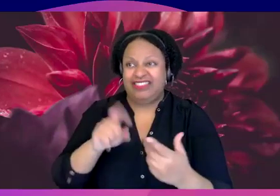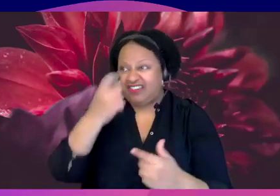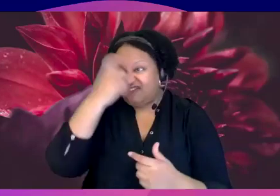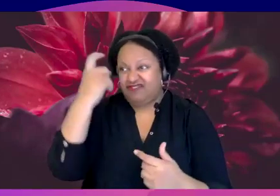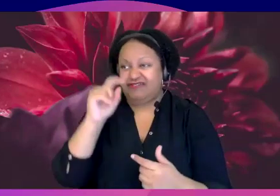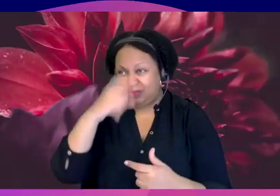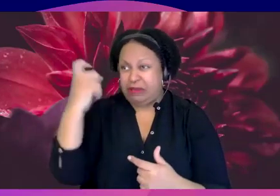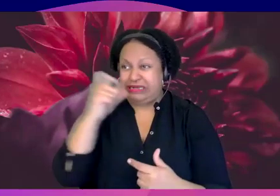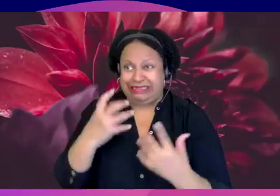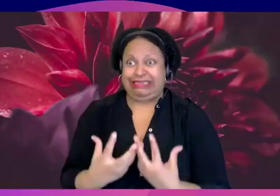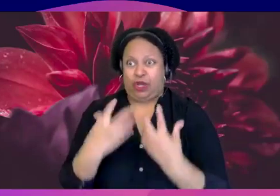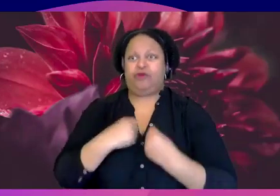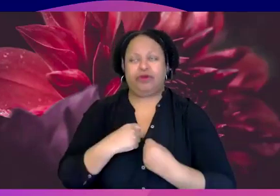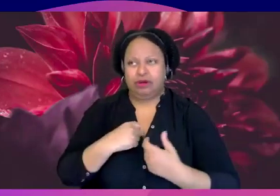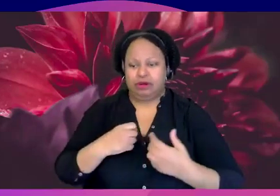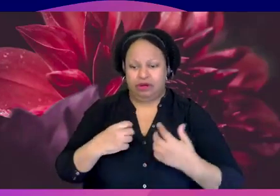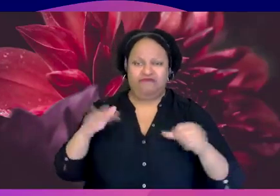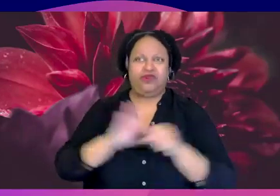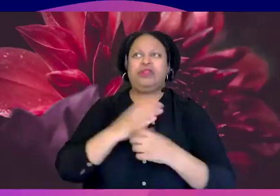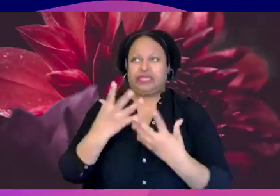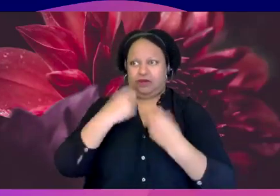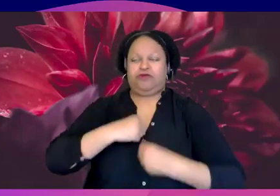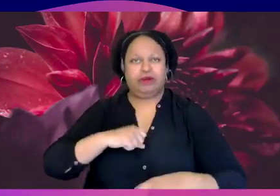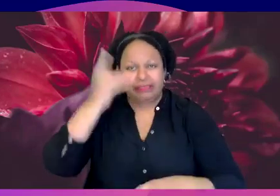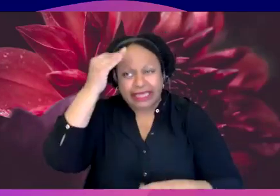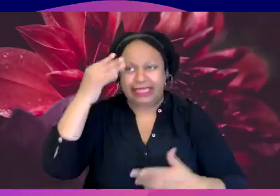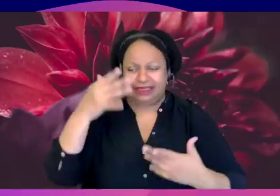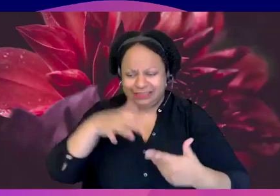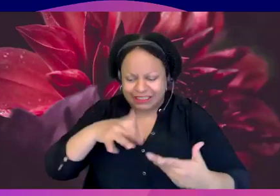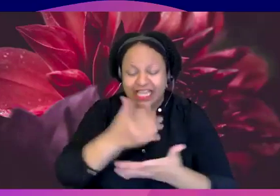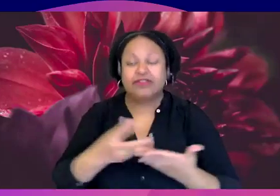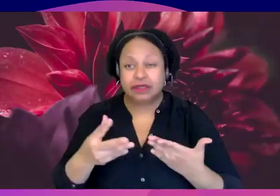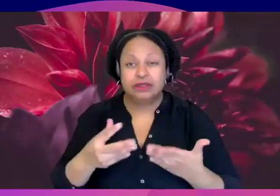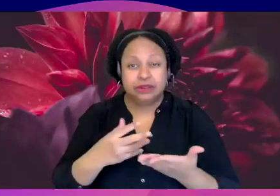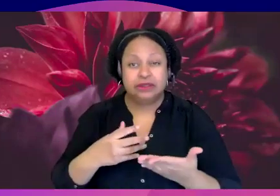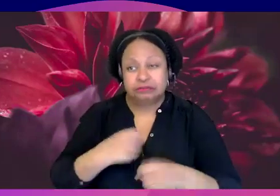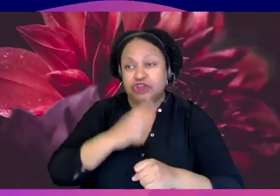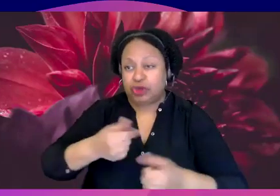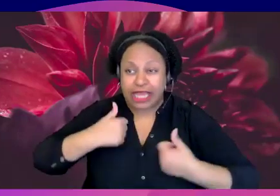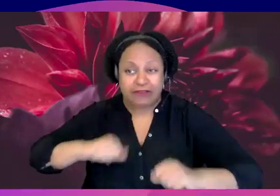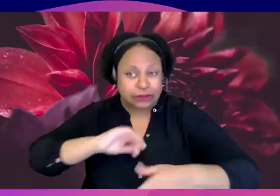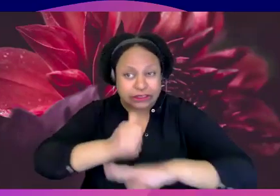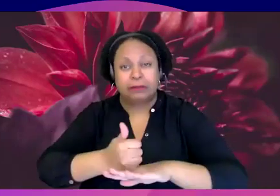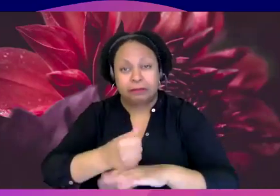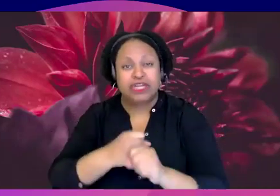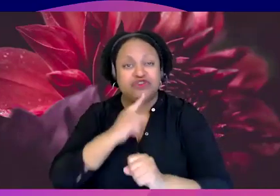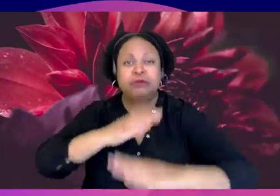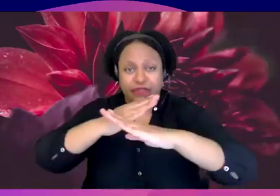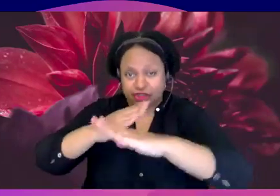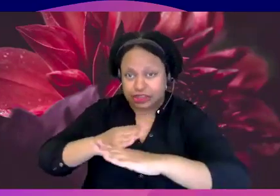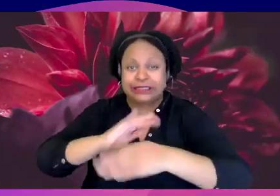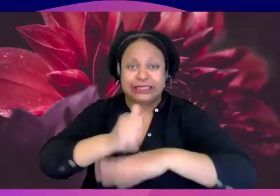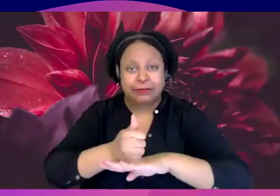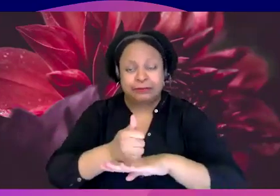space. So making sure that we're putting efforts into those kinds of preventative pieces, and not